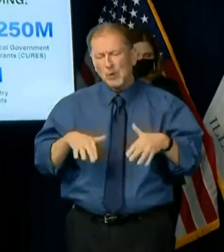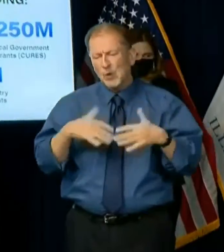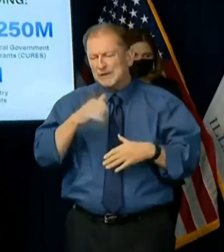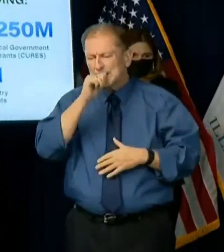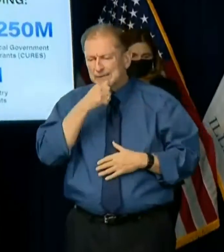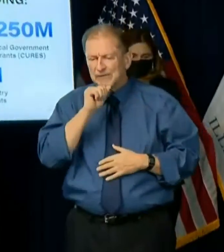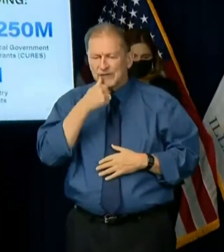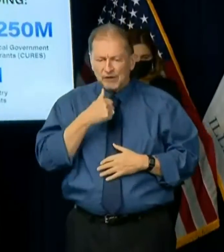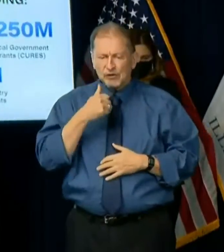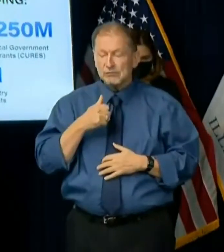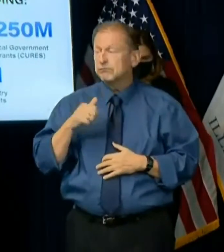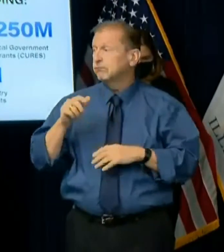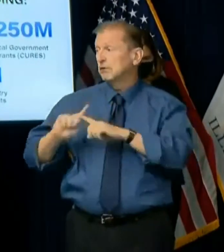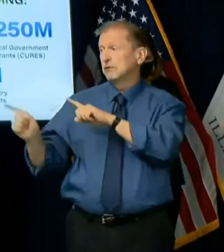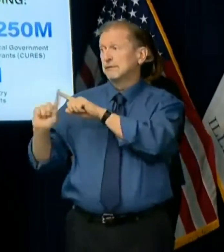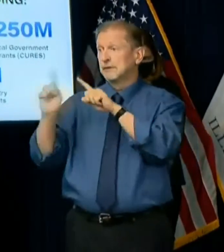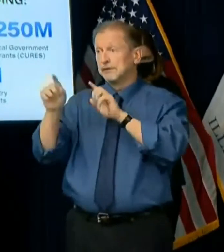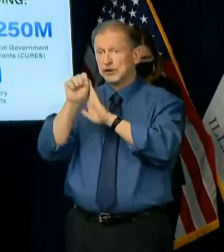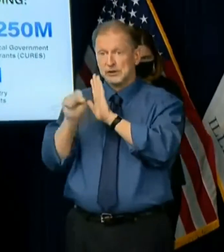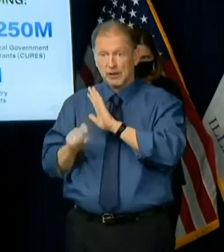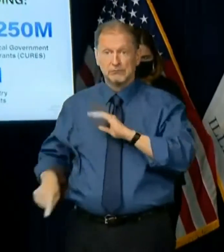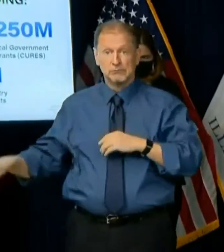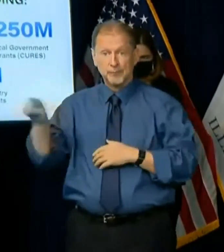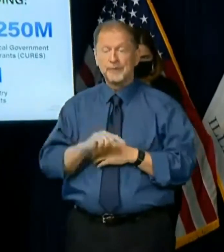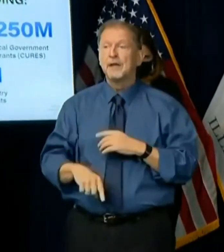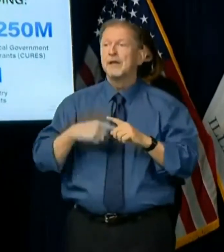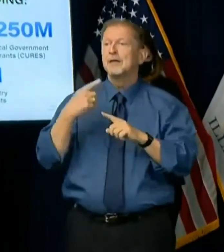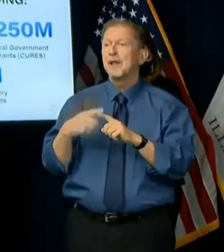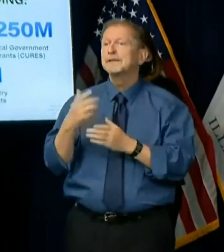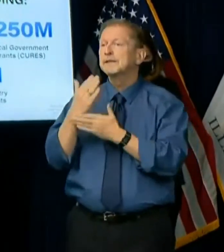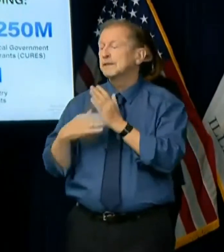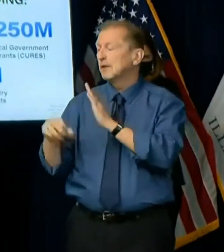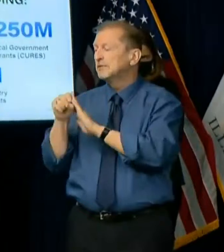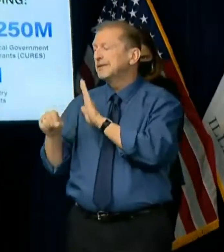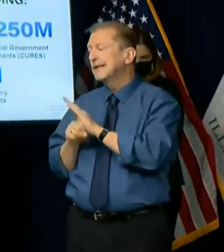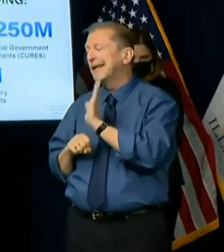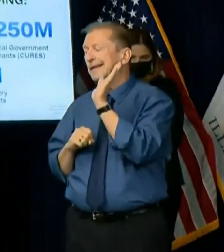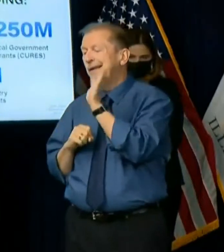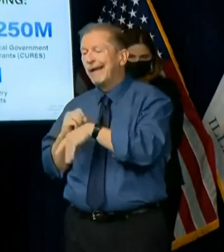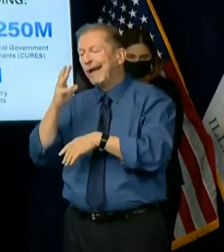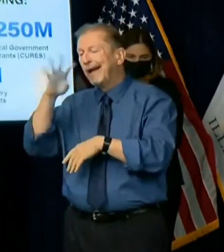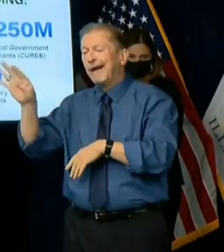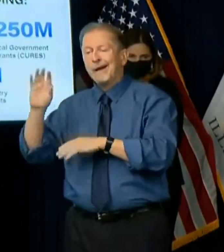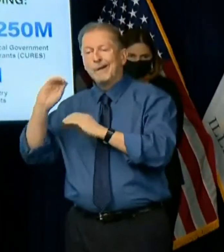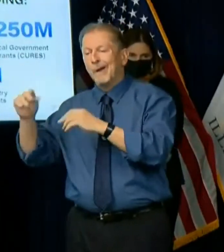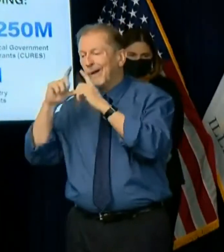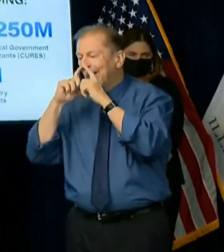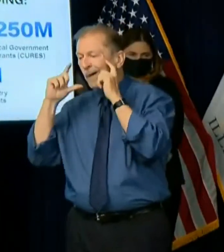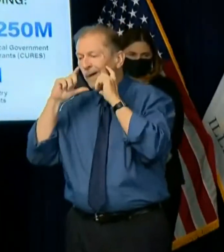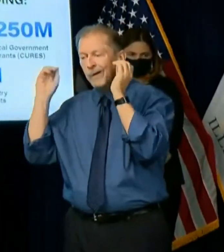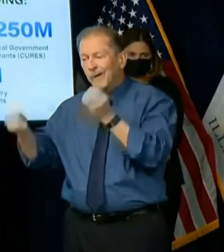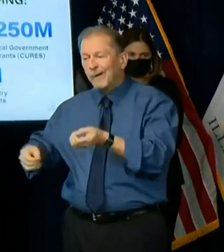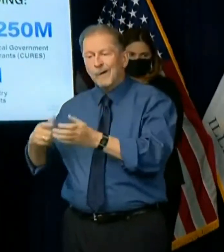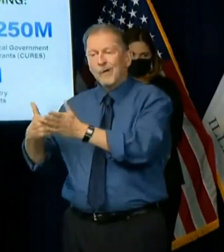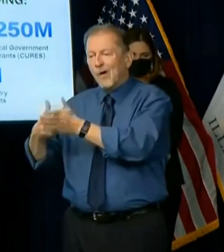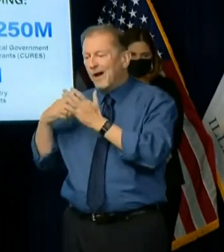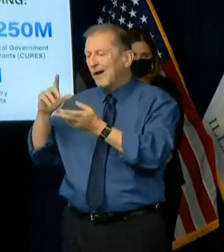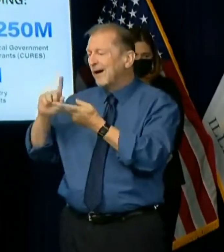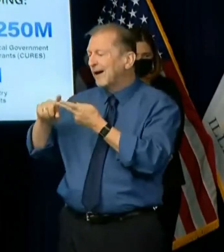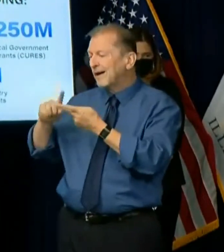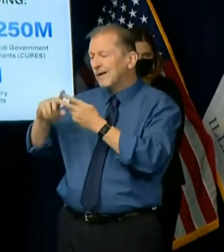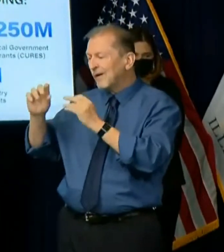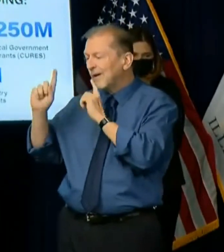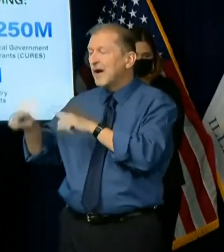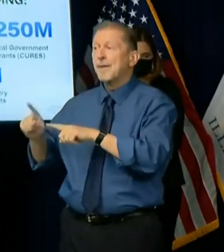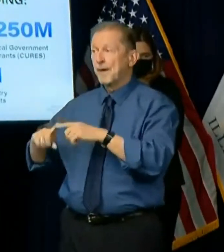every state. Yes, even those that have recklessly chosen not to implement any public health restrictions.